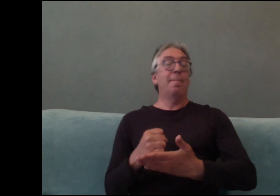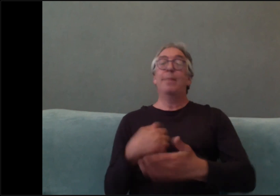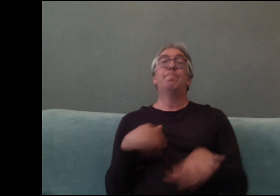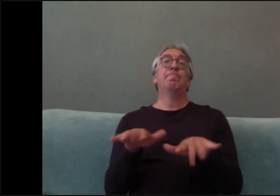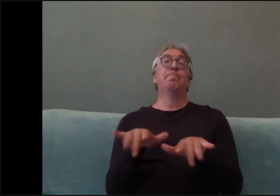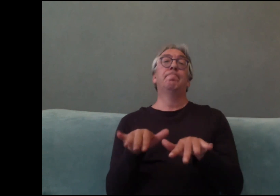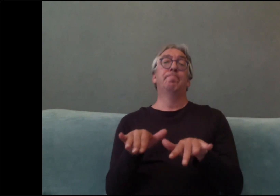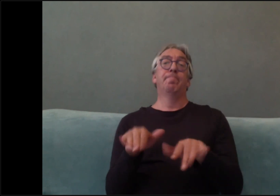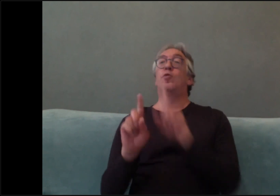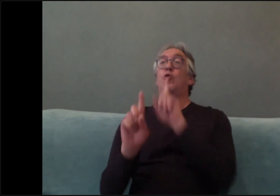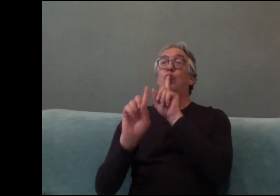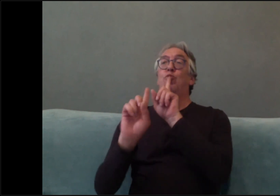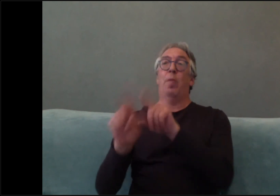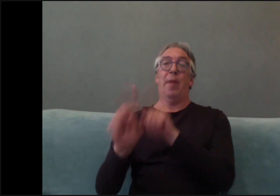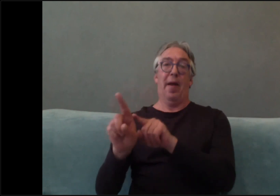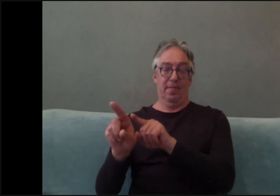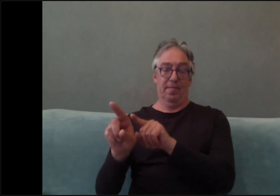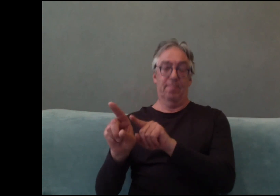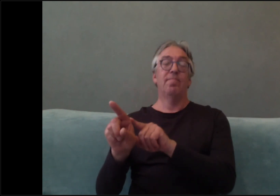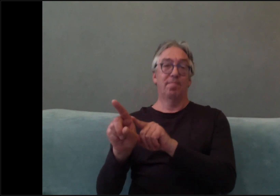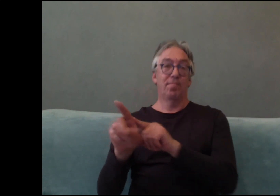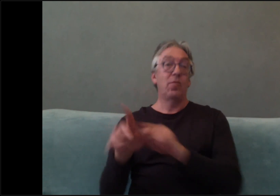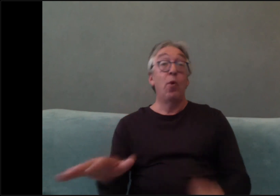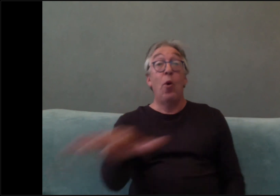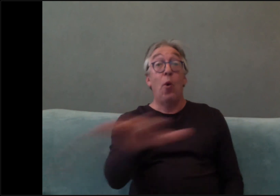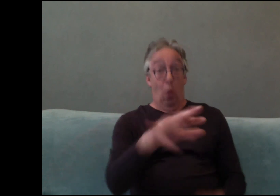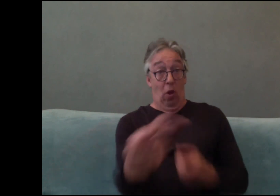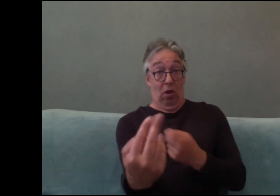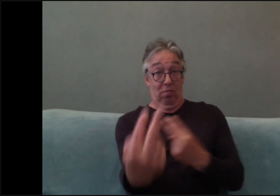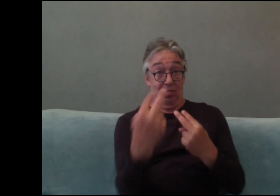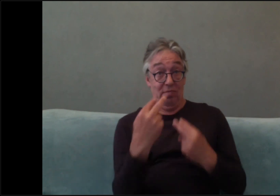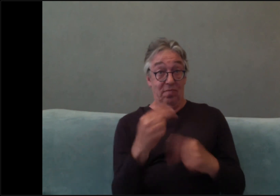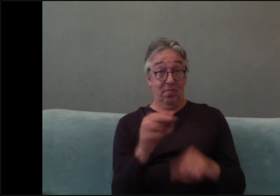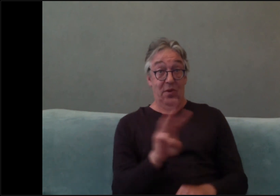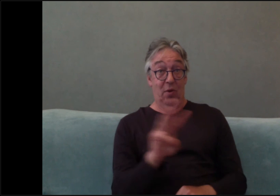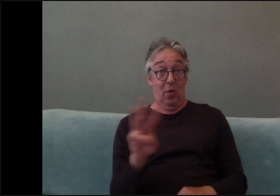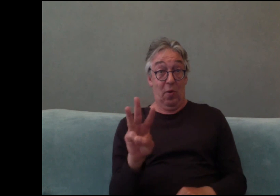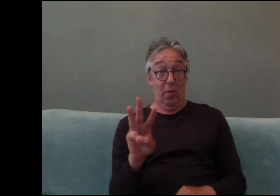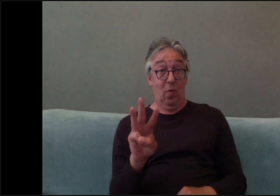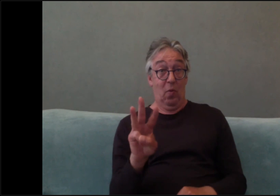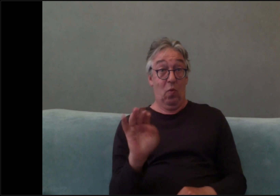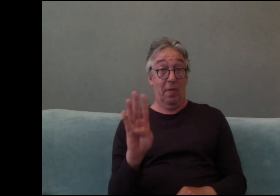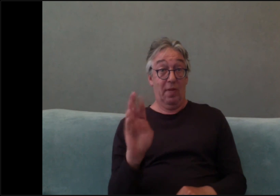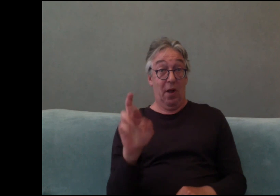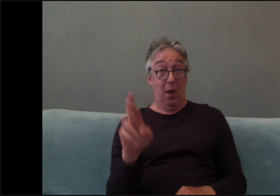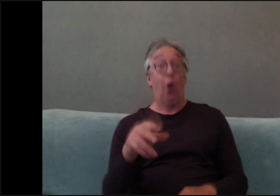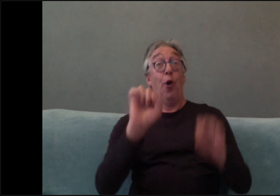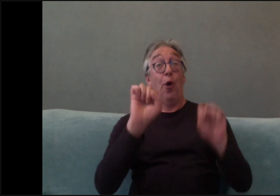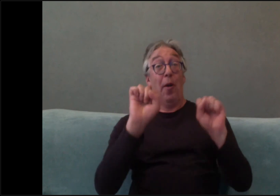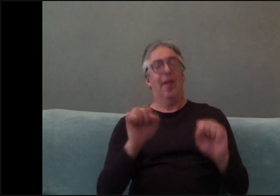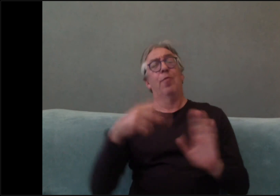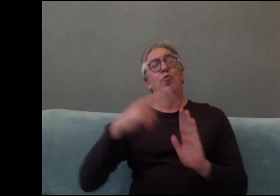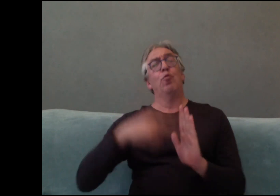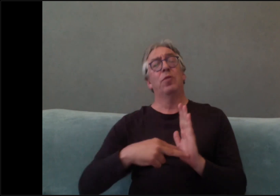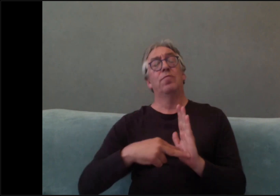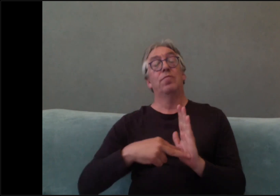this out to all of the participants. So that was our webinar for today. I